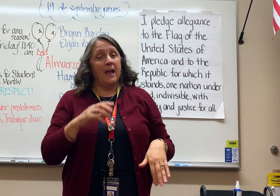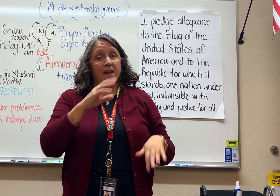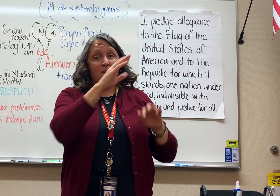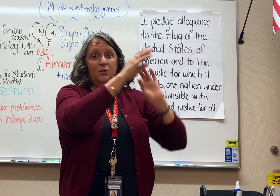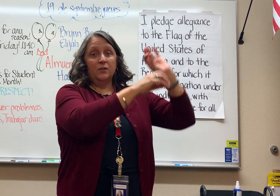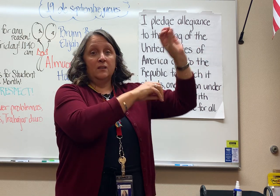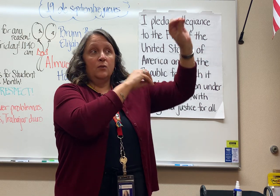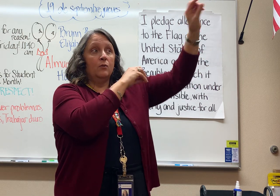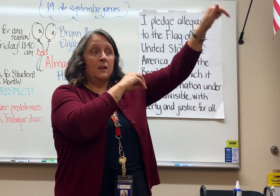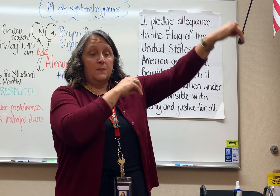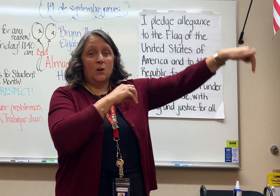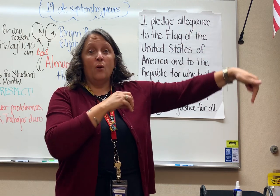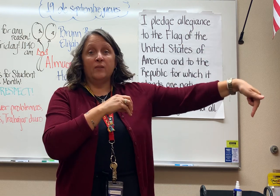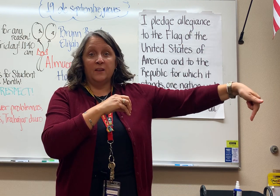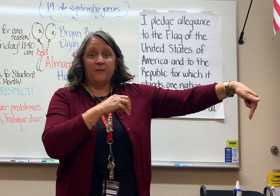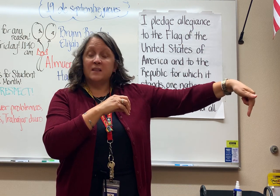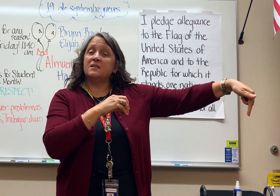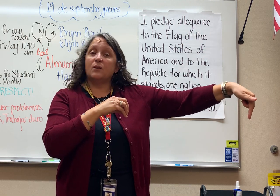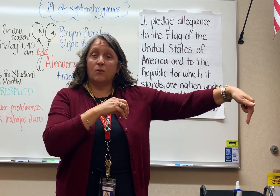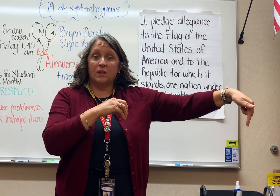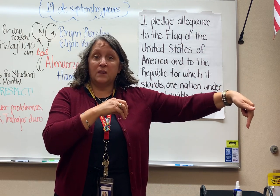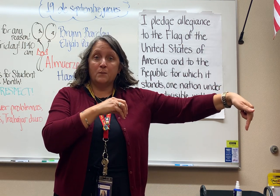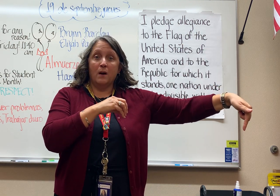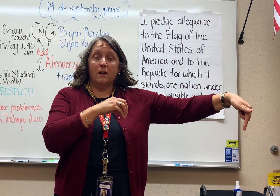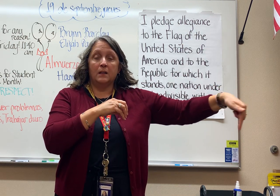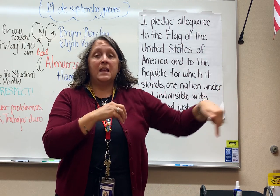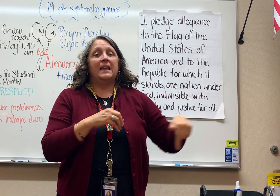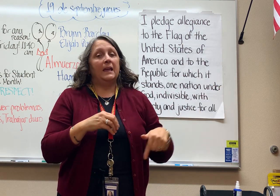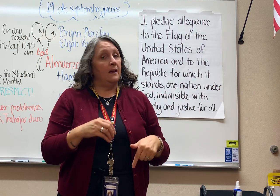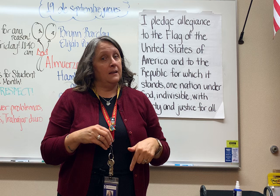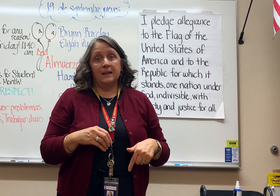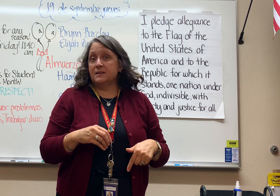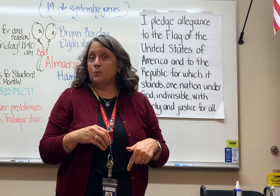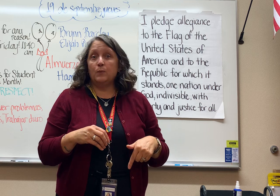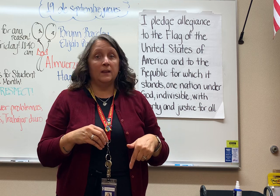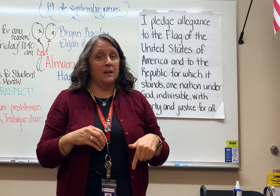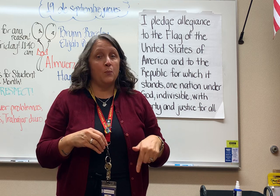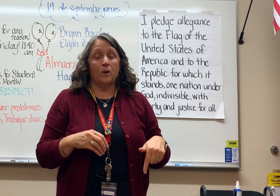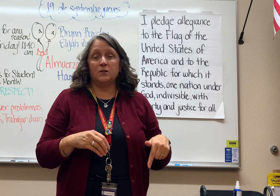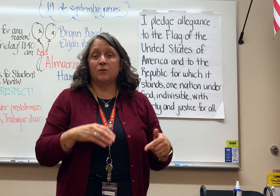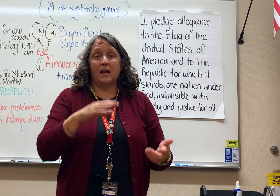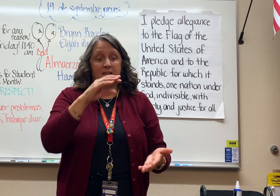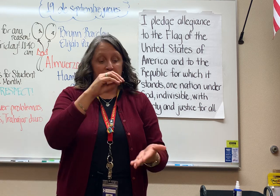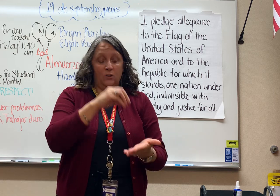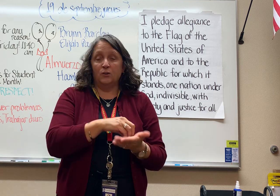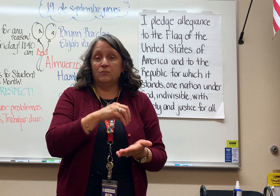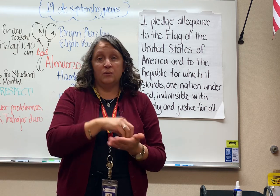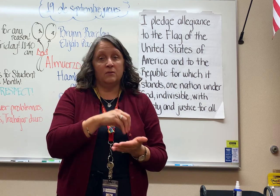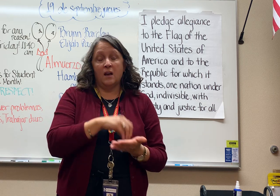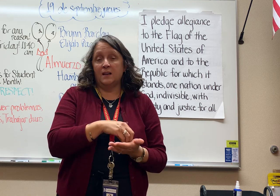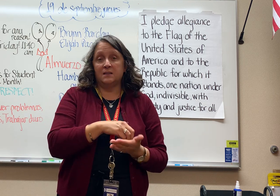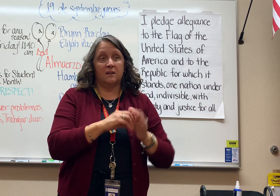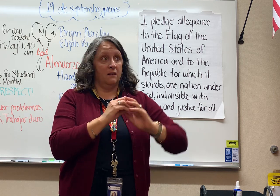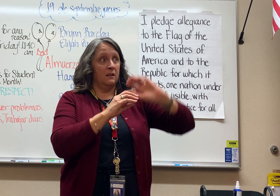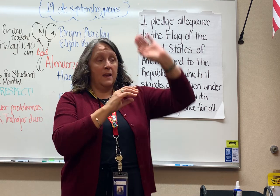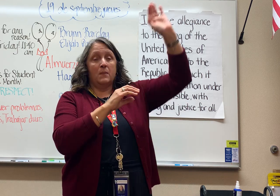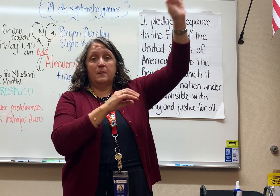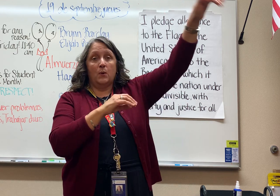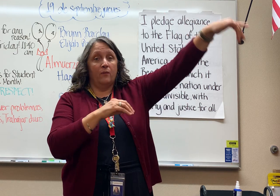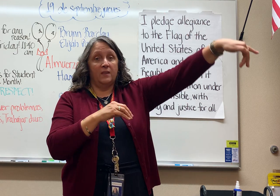a student who climbed over the fence to go get the ball. It's really important, you guys, that you do not climb up over the